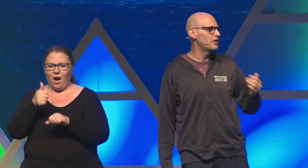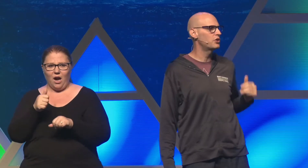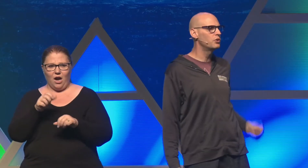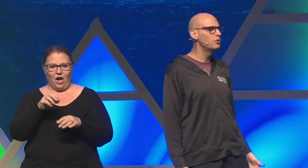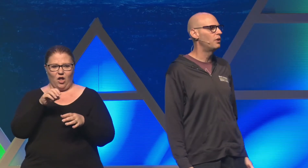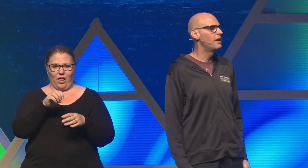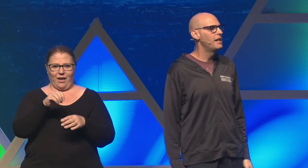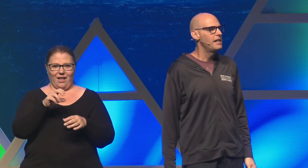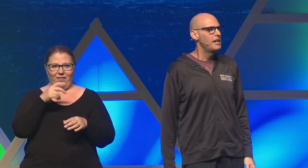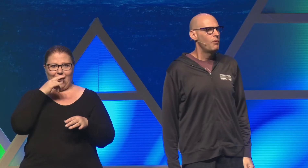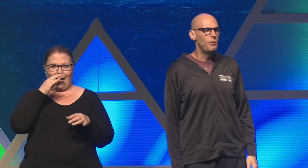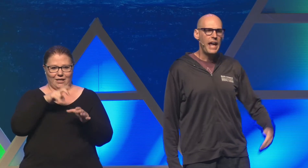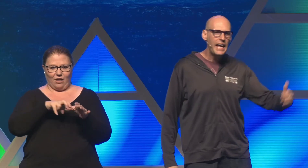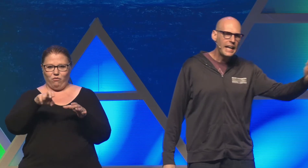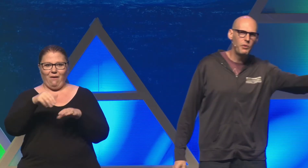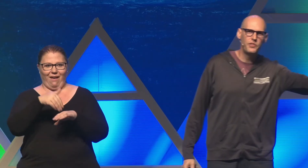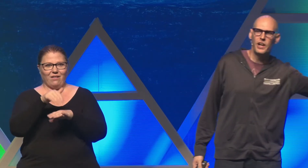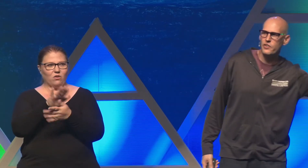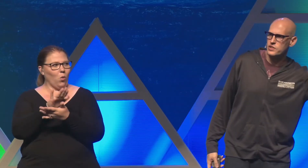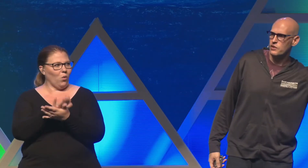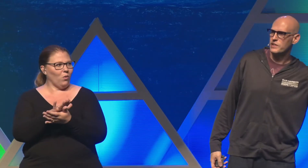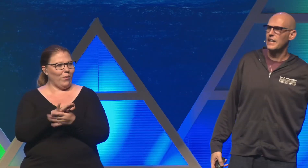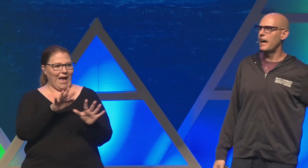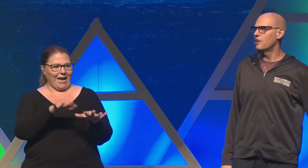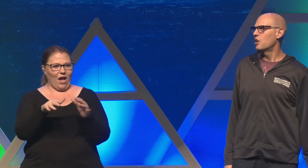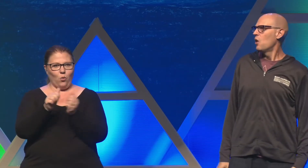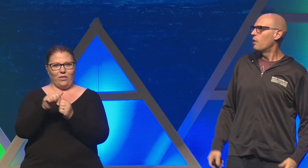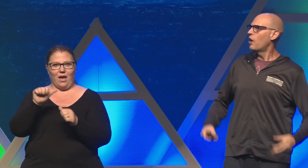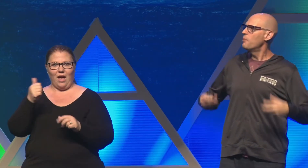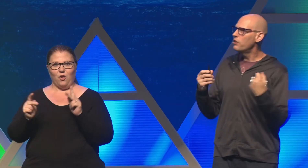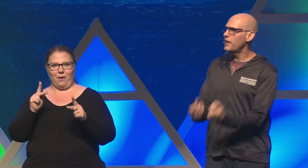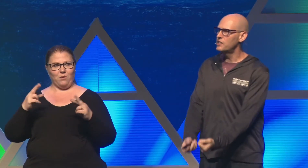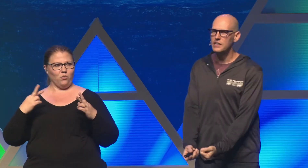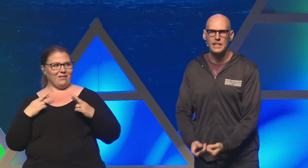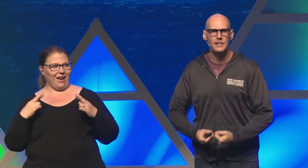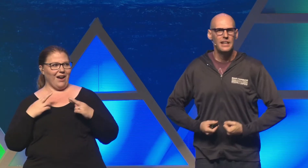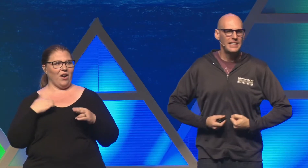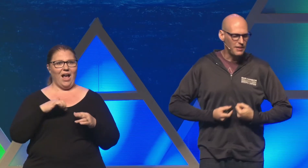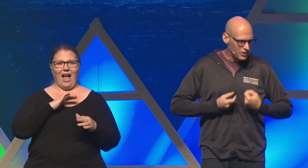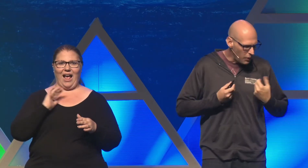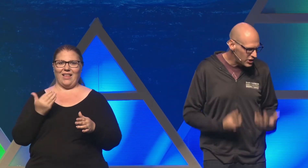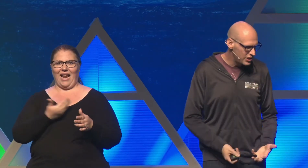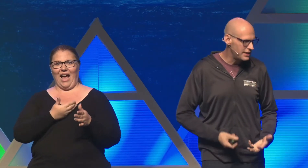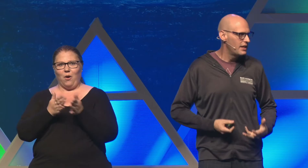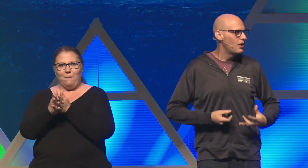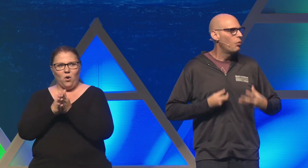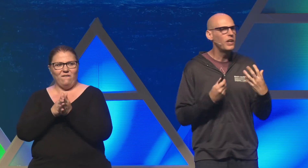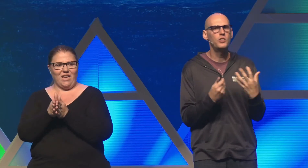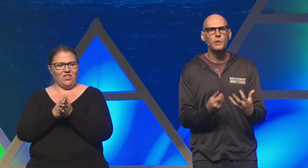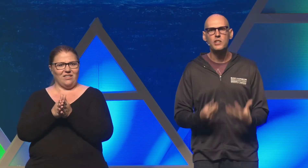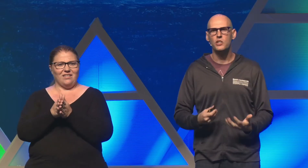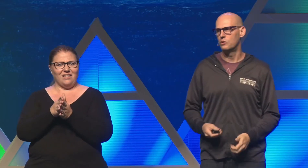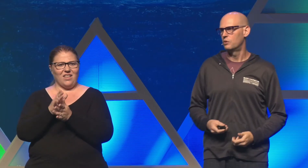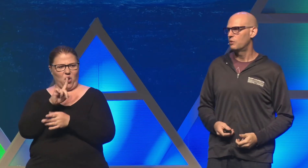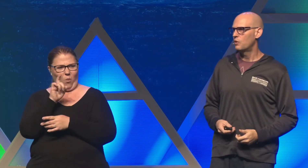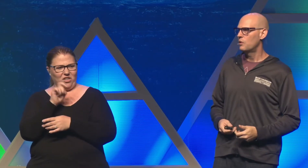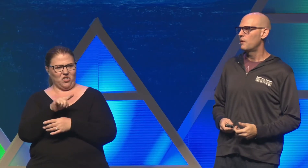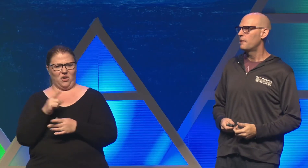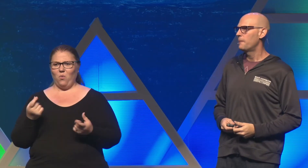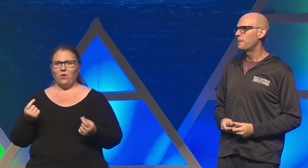off at school, when we hang out with the others that are retired, when our motivations get questioned, what do we